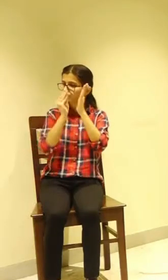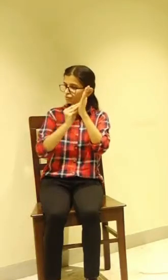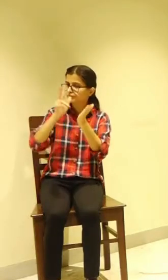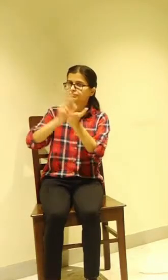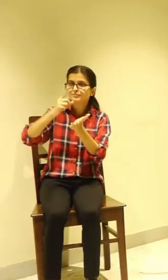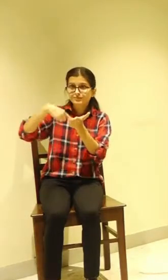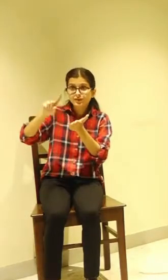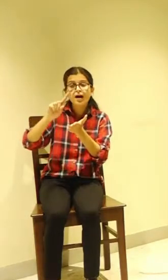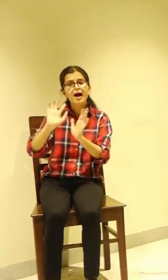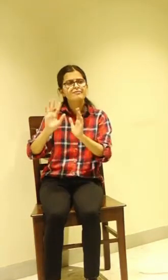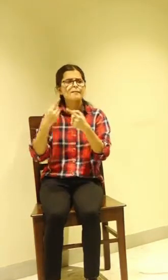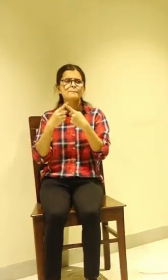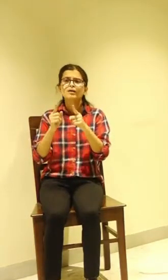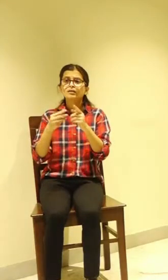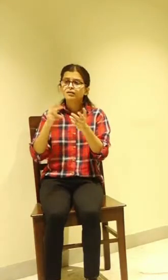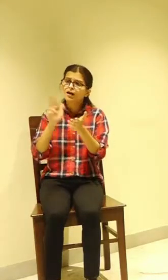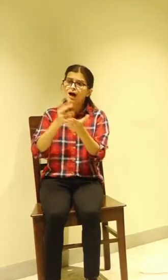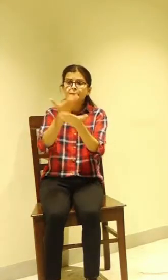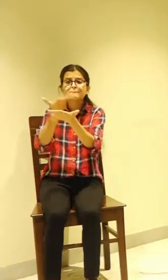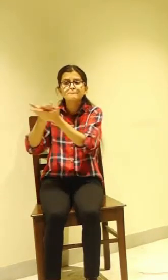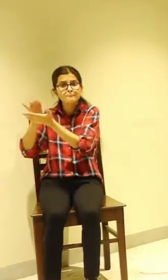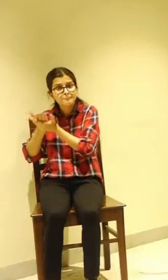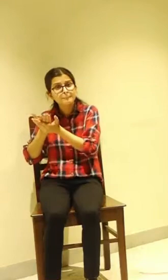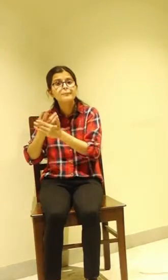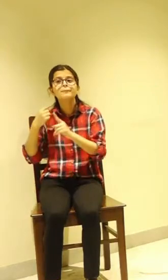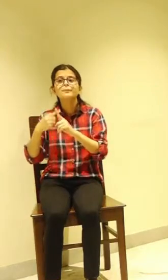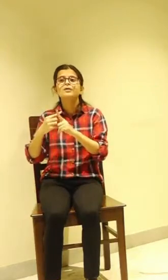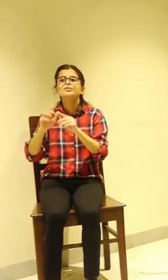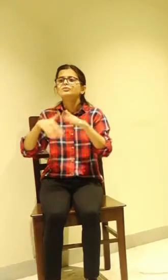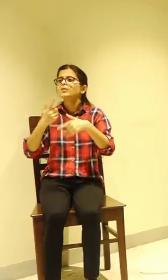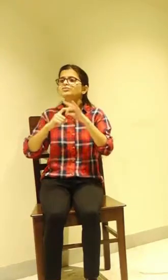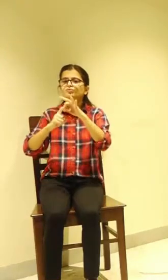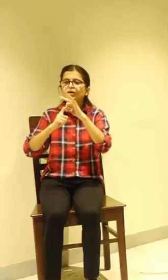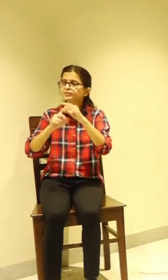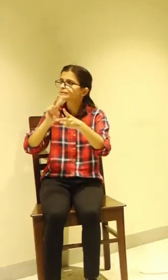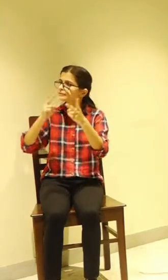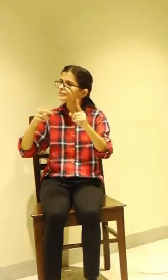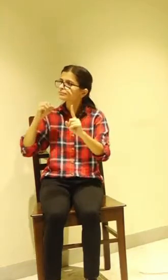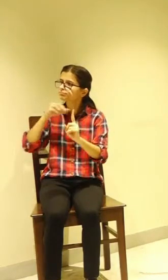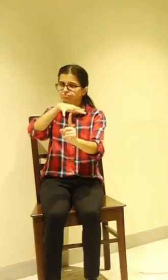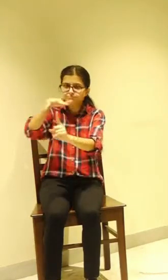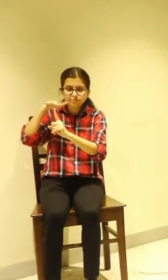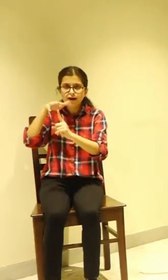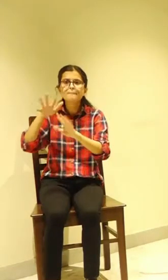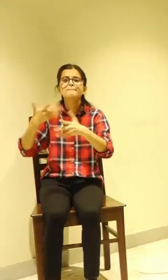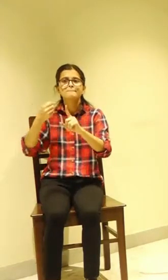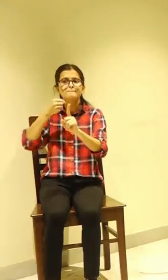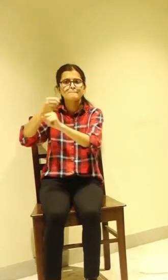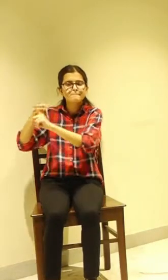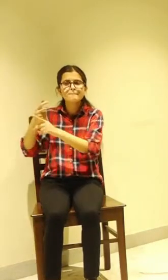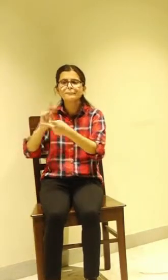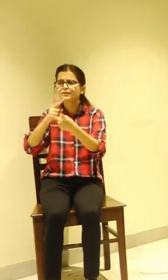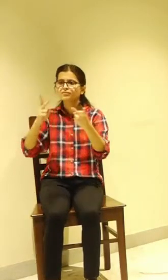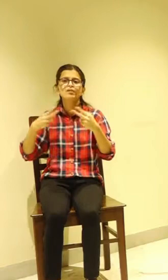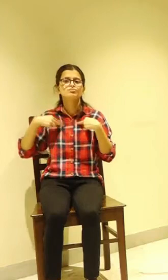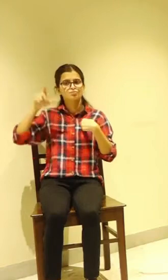be implemented or can be recognized, or alternatively you can question state action affecting those rights through the medium of judicial review. So